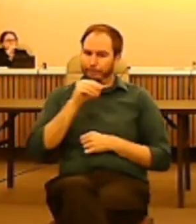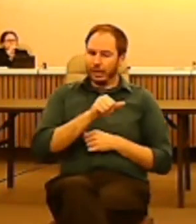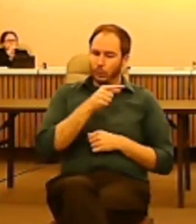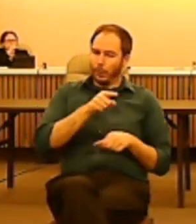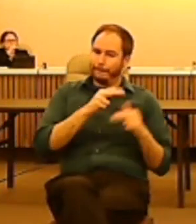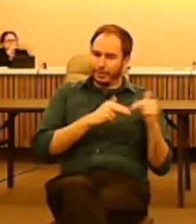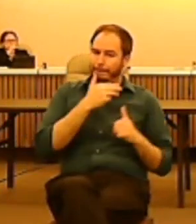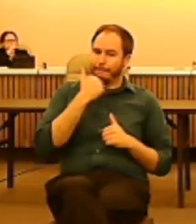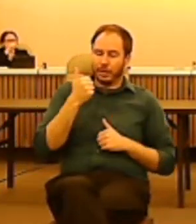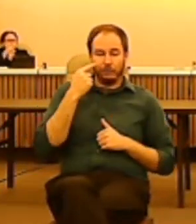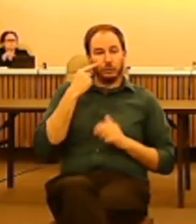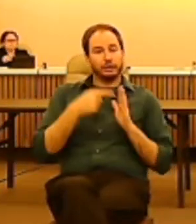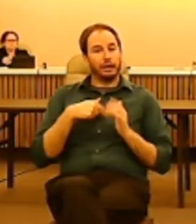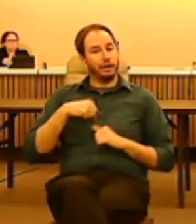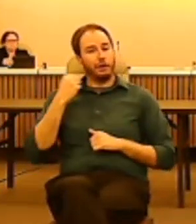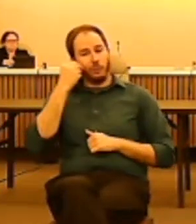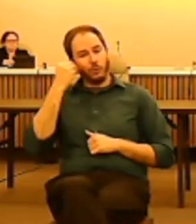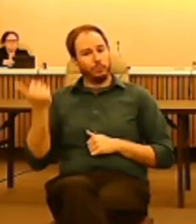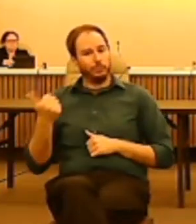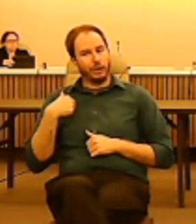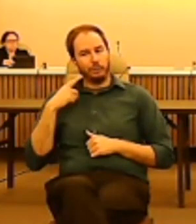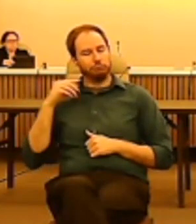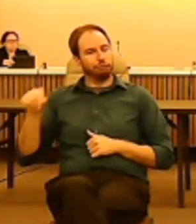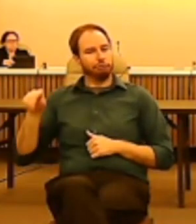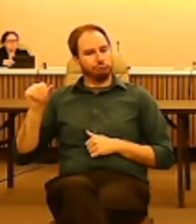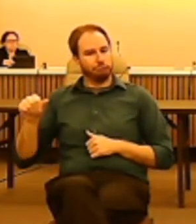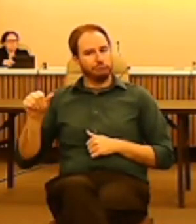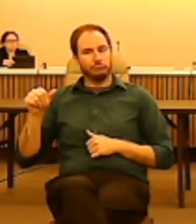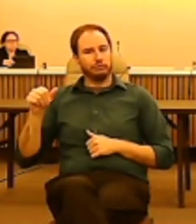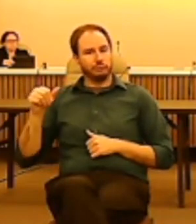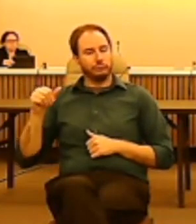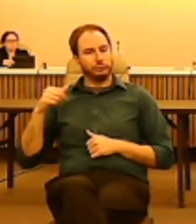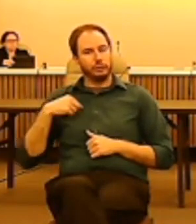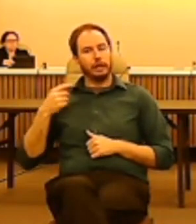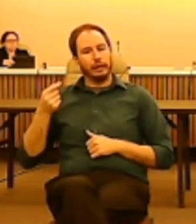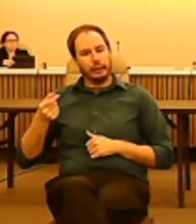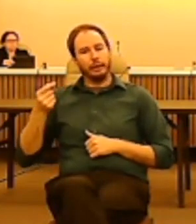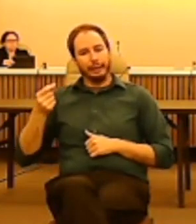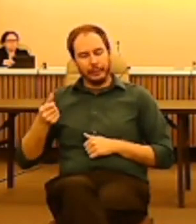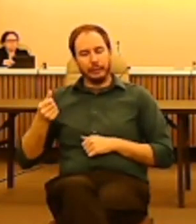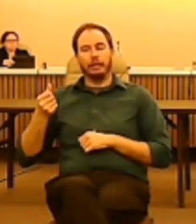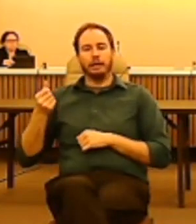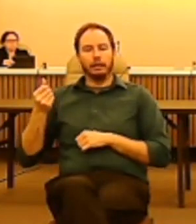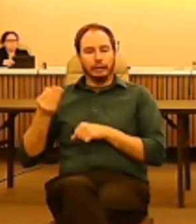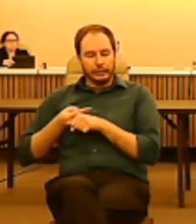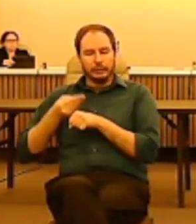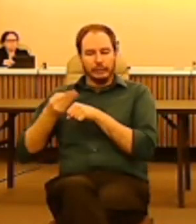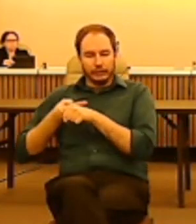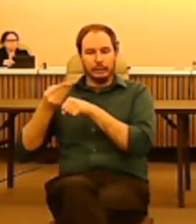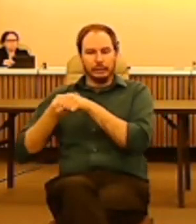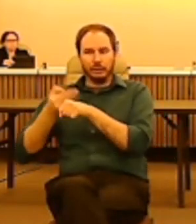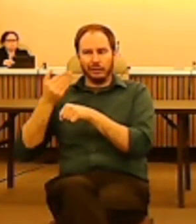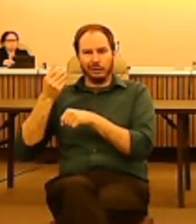have an older home and I'm gradually doing the energy efficiency improvements in it. And it's harder and it's